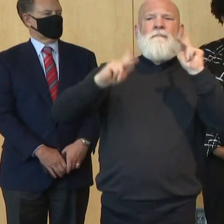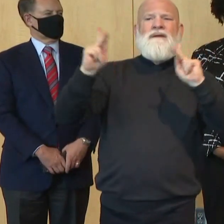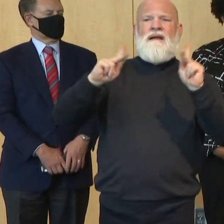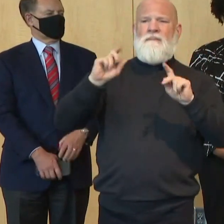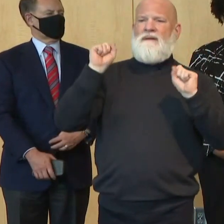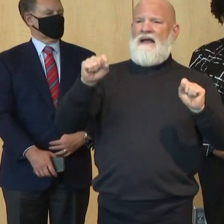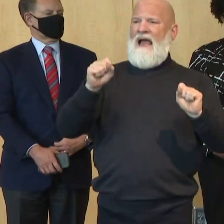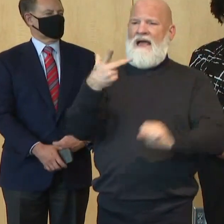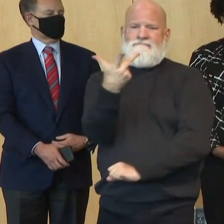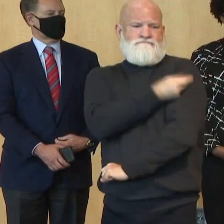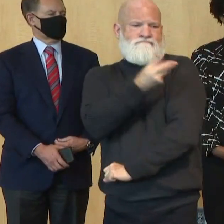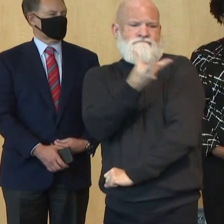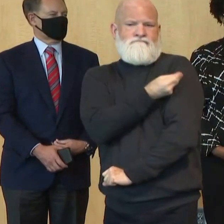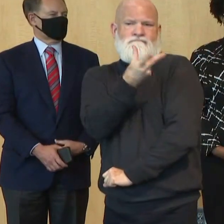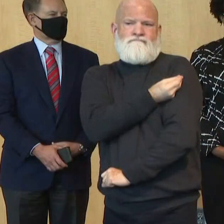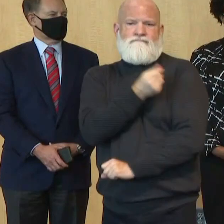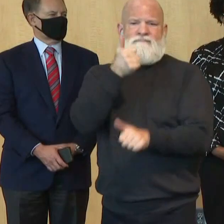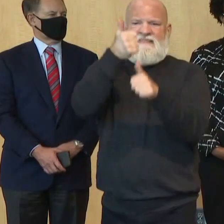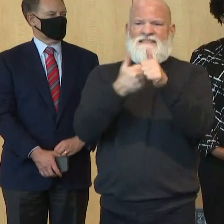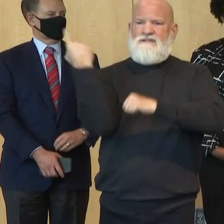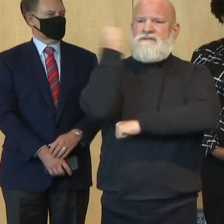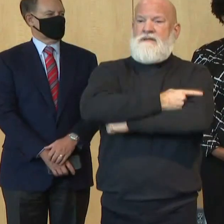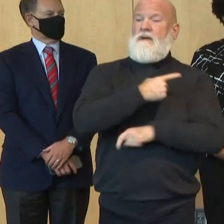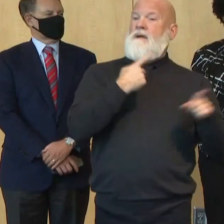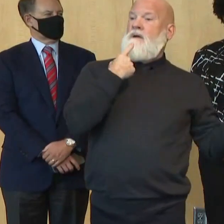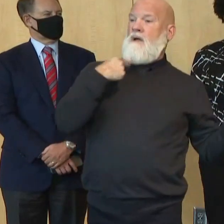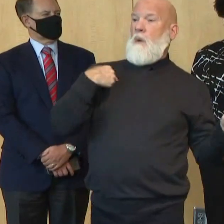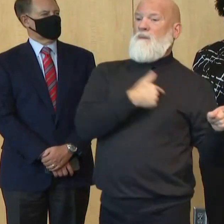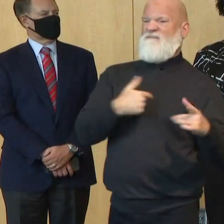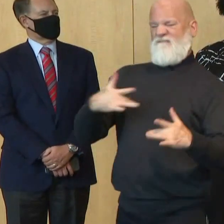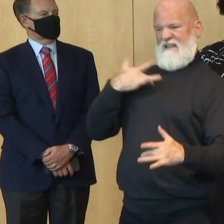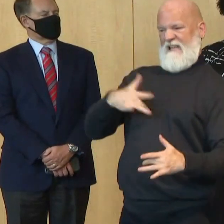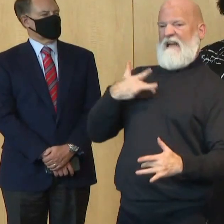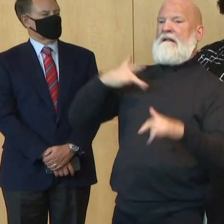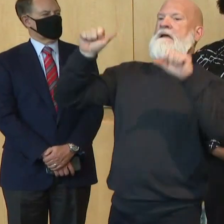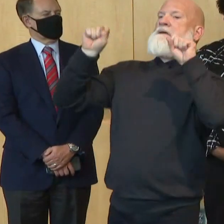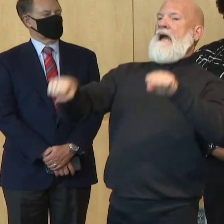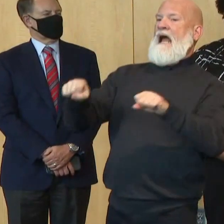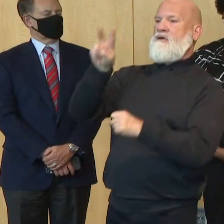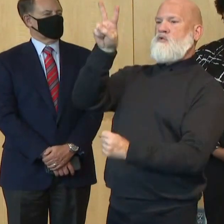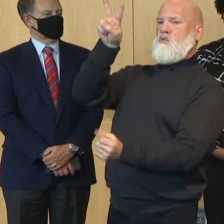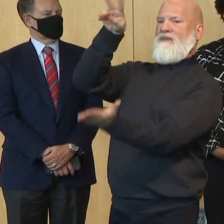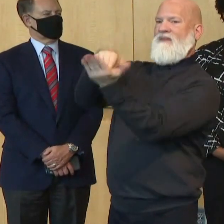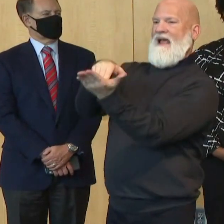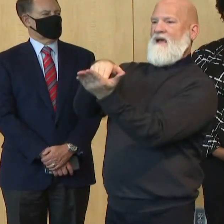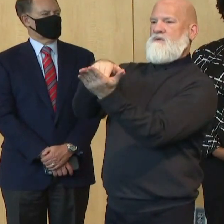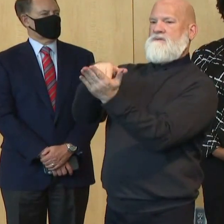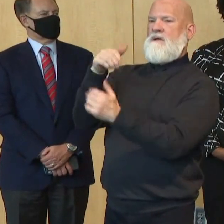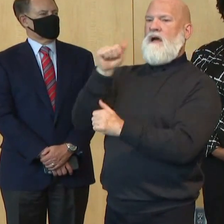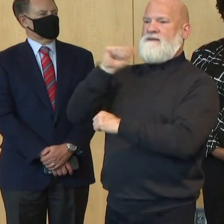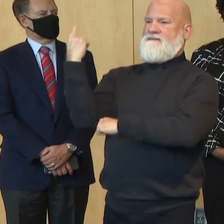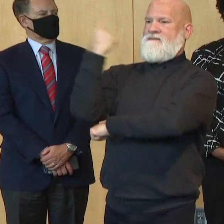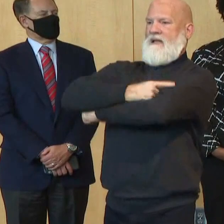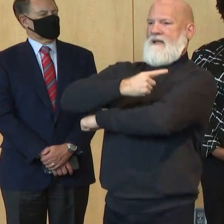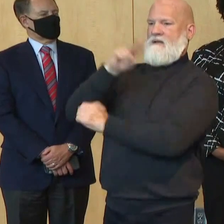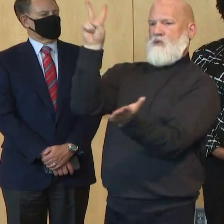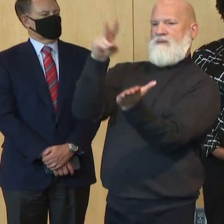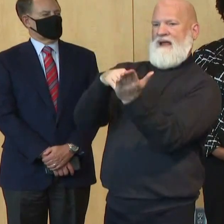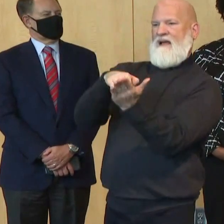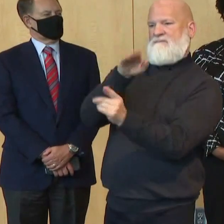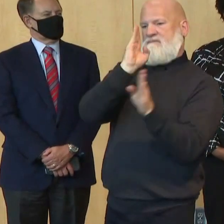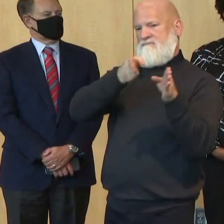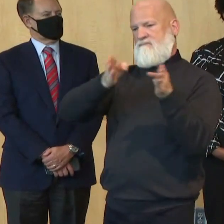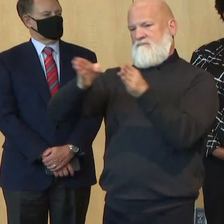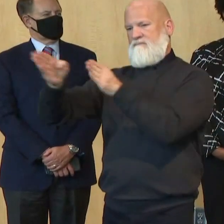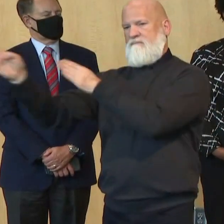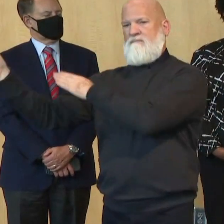we are totally confident that we could at minimum do 2,000 a day here. And again, I've watched this team.